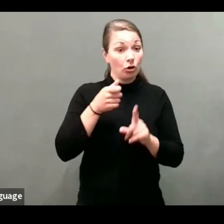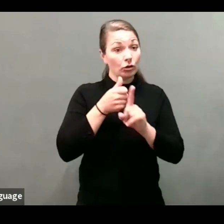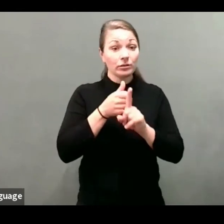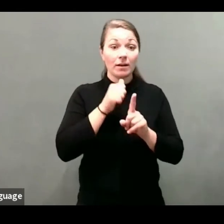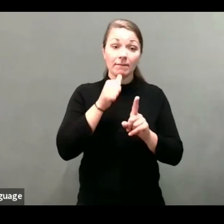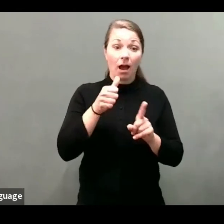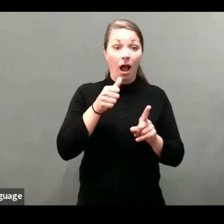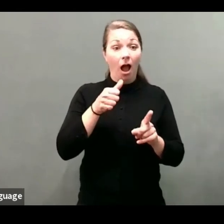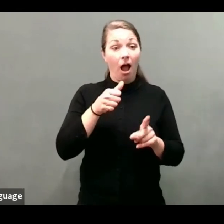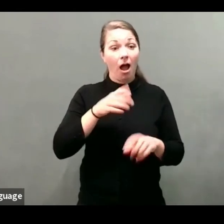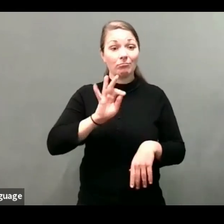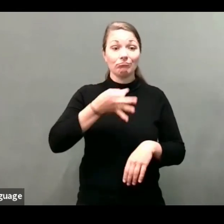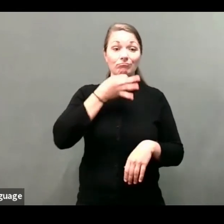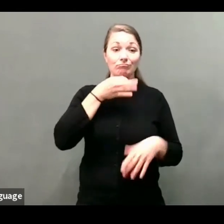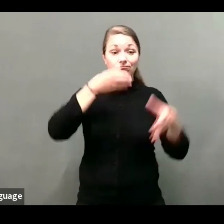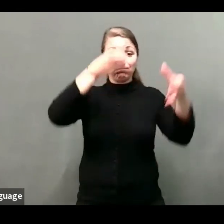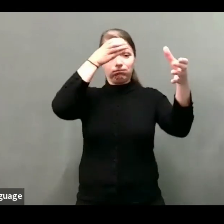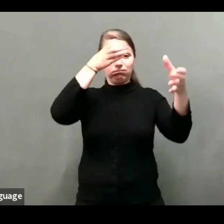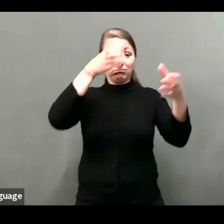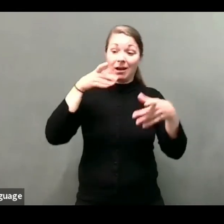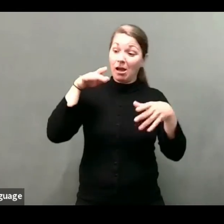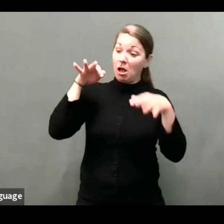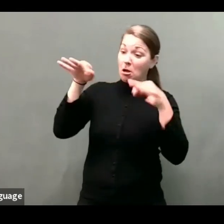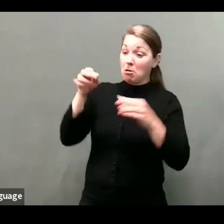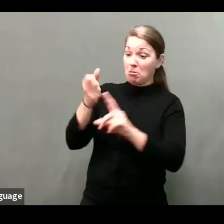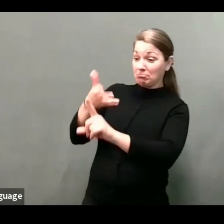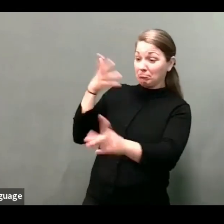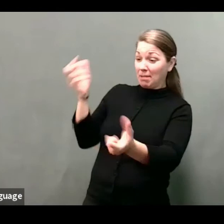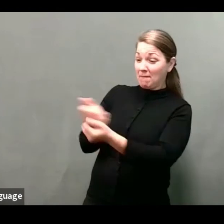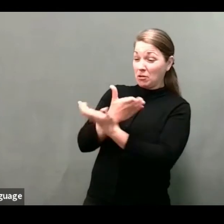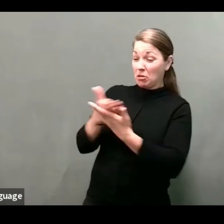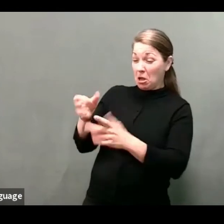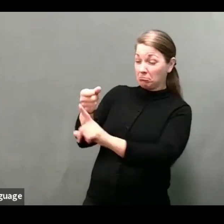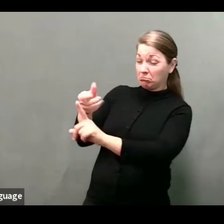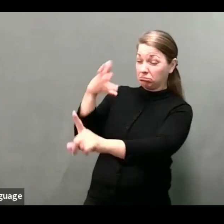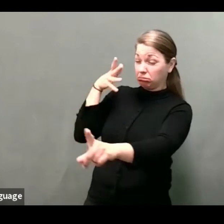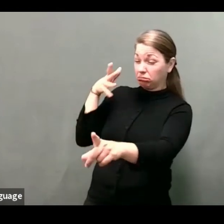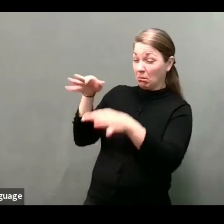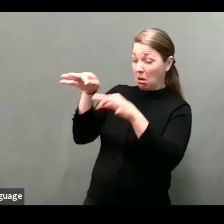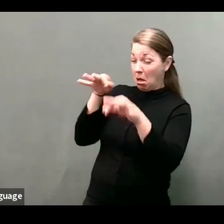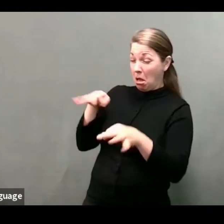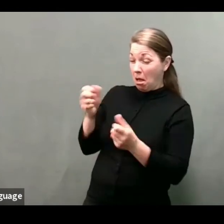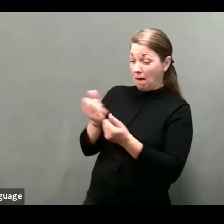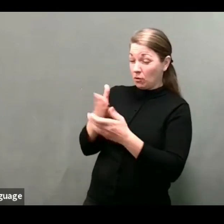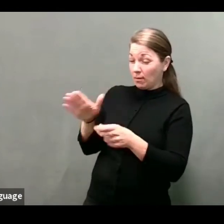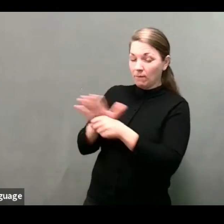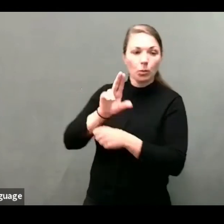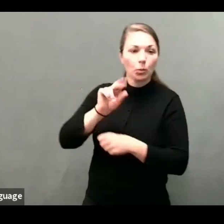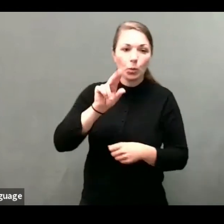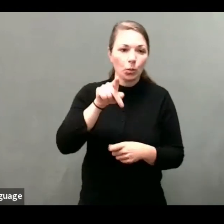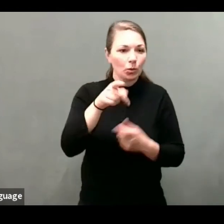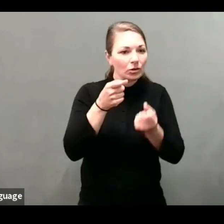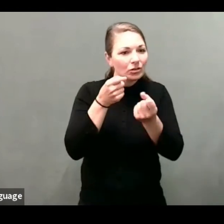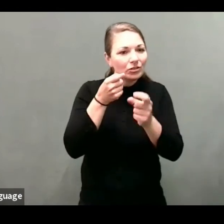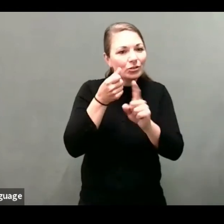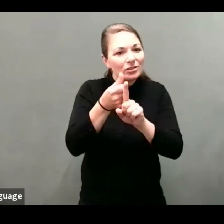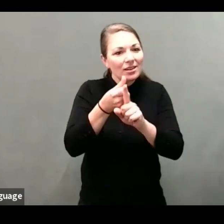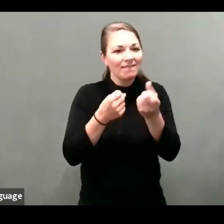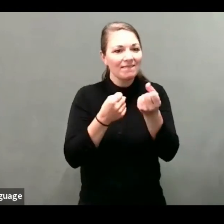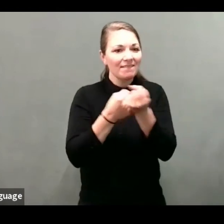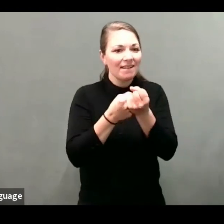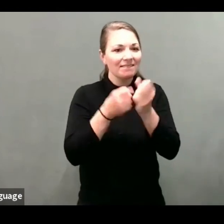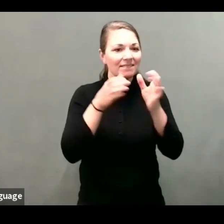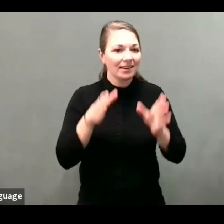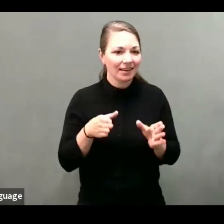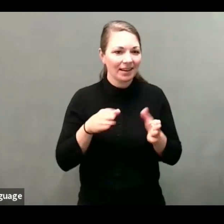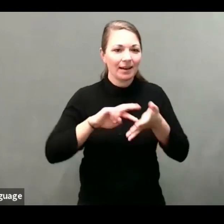develop expertise in that area. You are the advocate for a reason, and you do a really important job for the patient, and